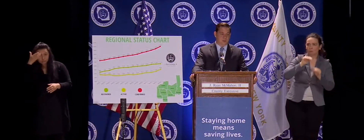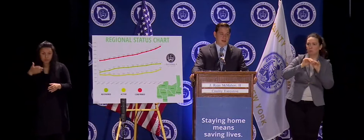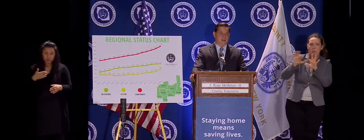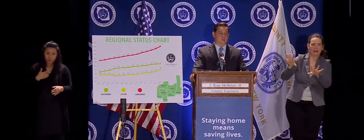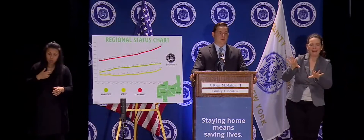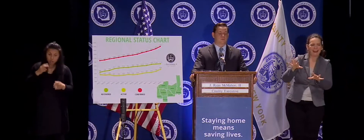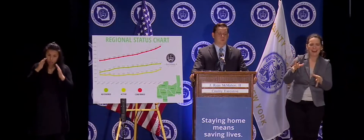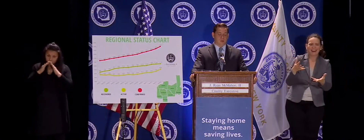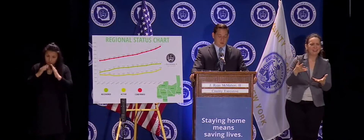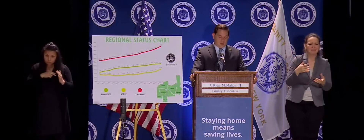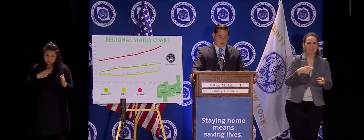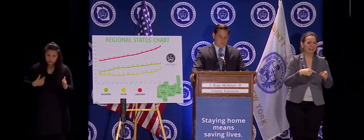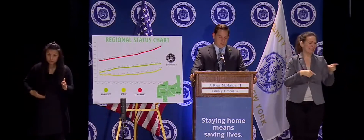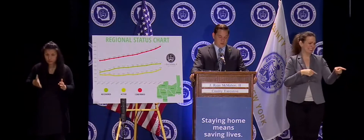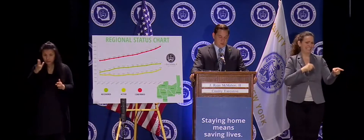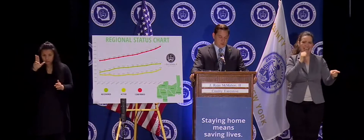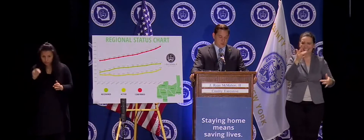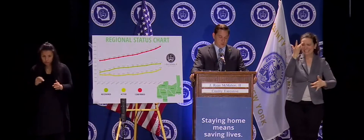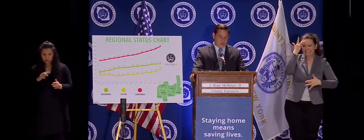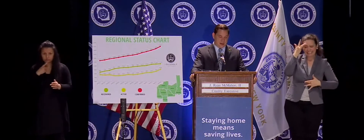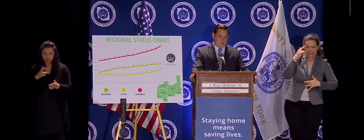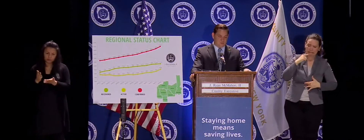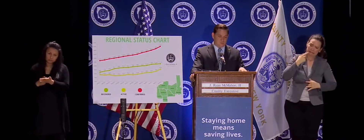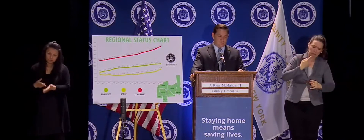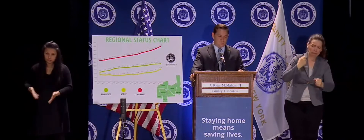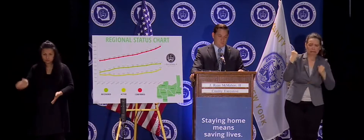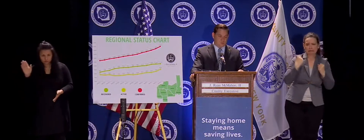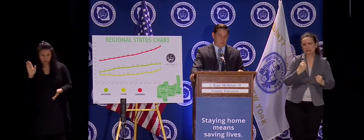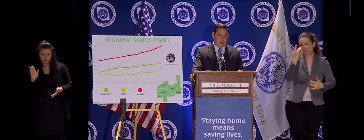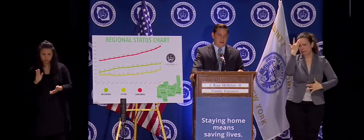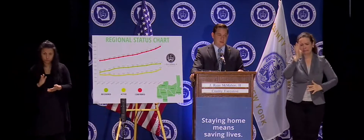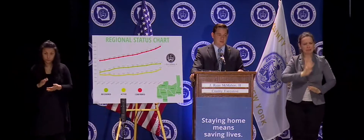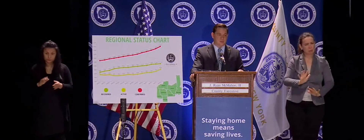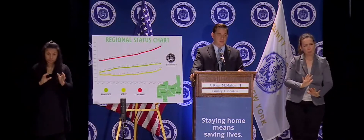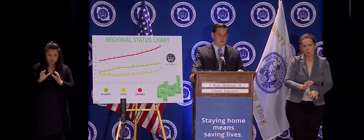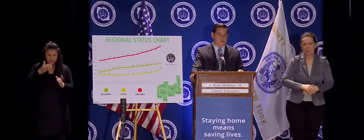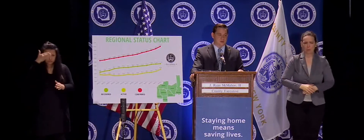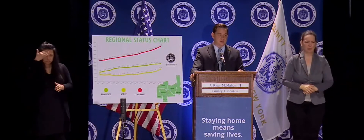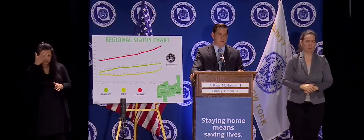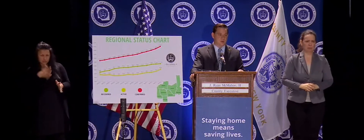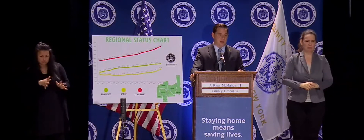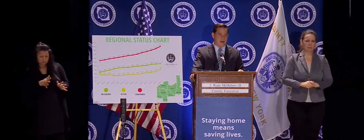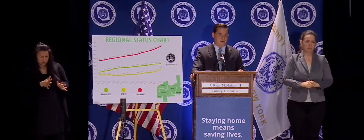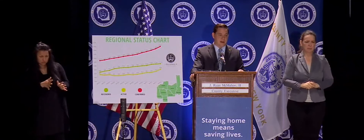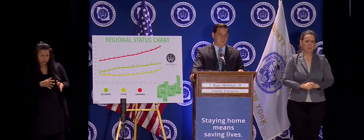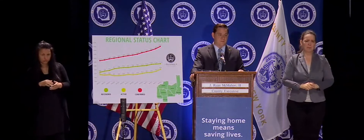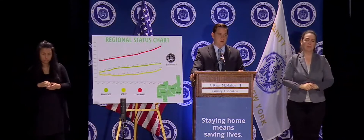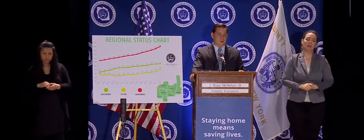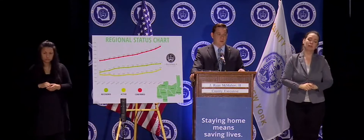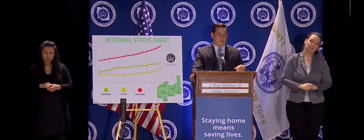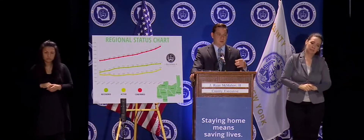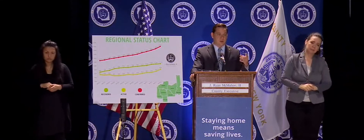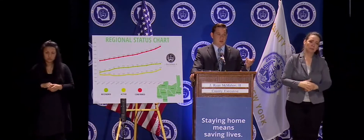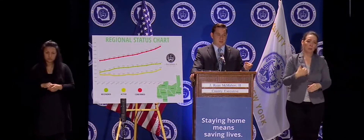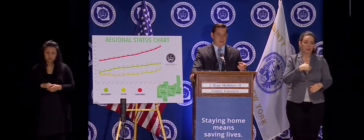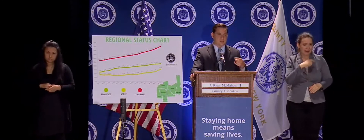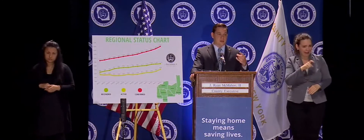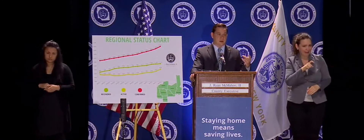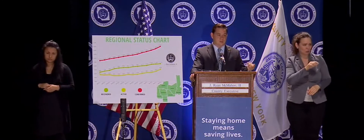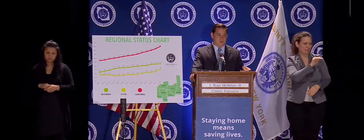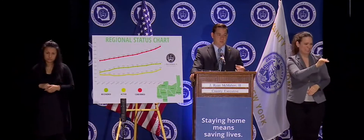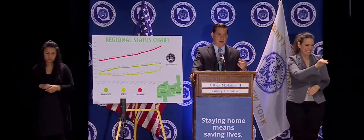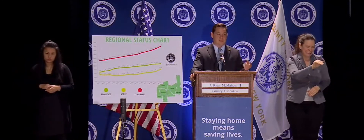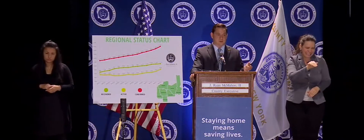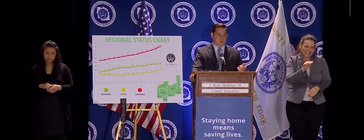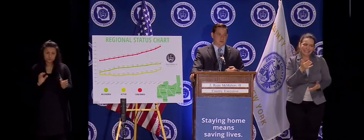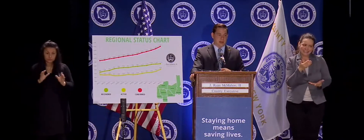enough to be in the hospital. But certainly when you have spread in some of these facilities that we have had, they're going to get sick